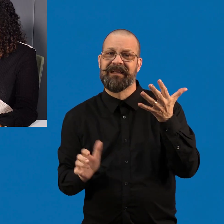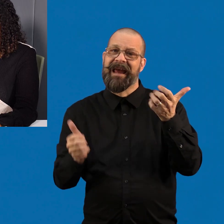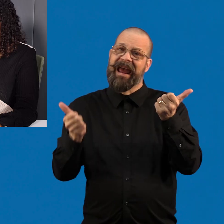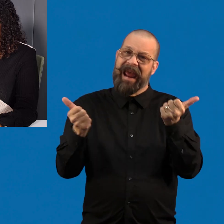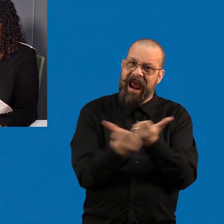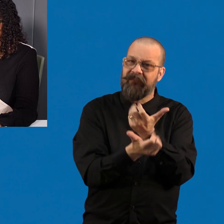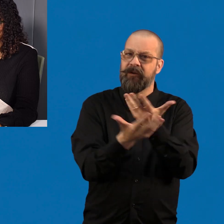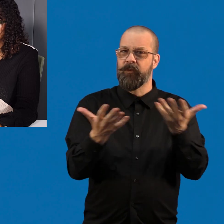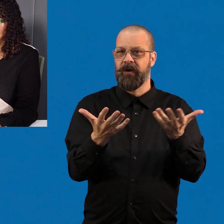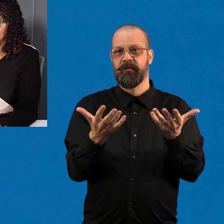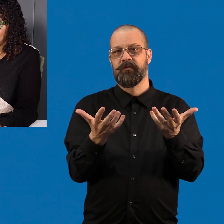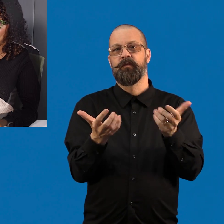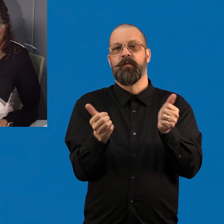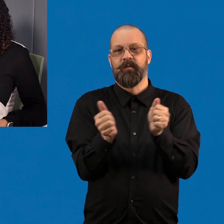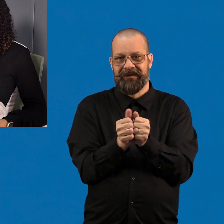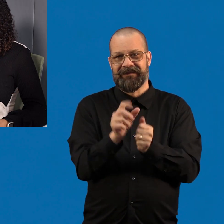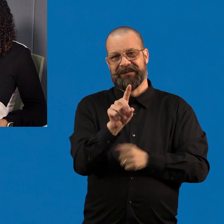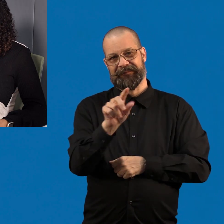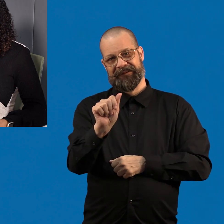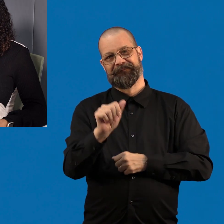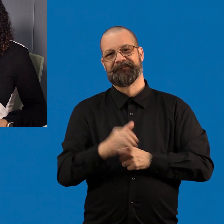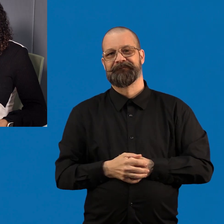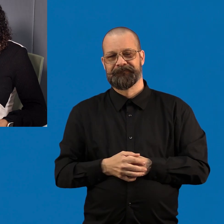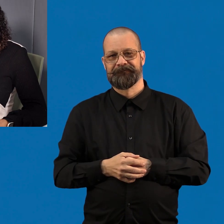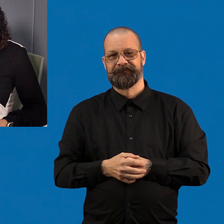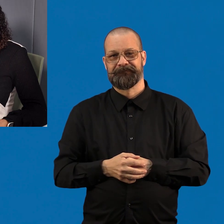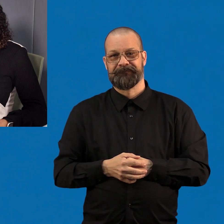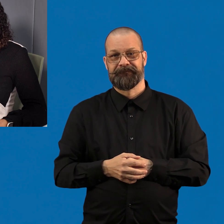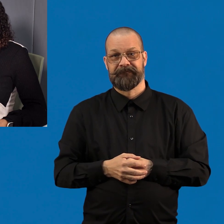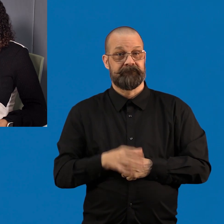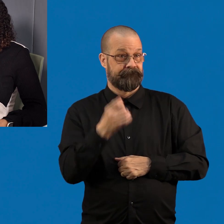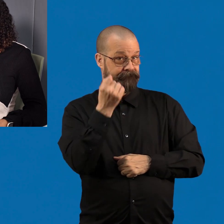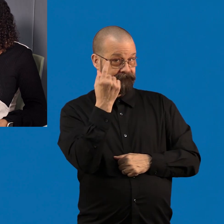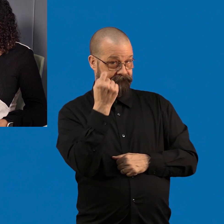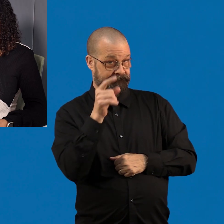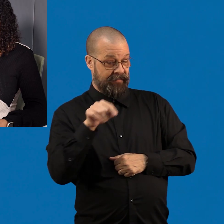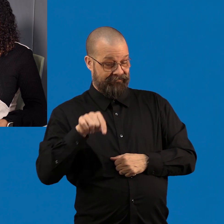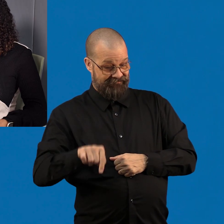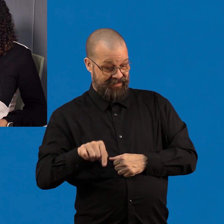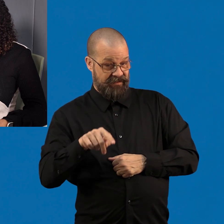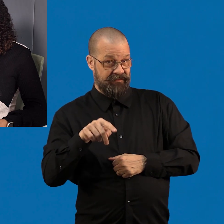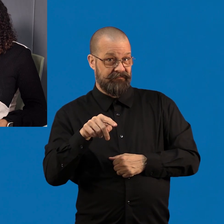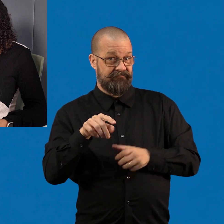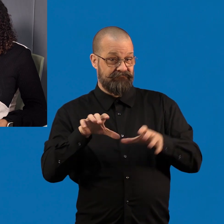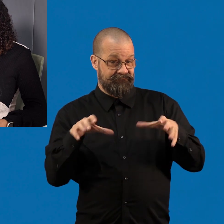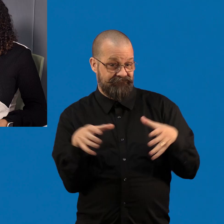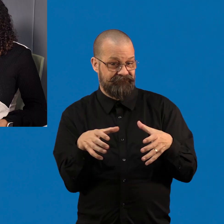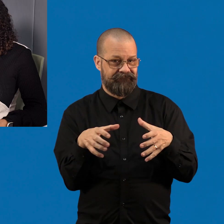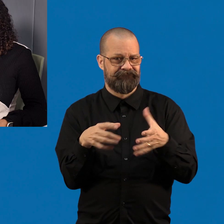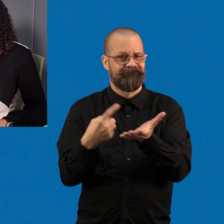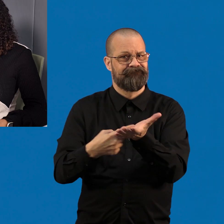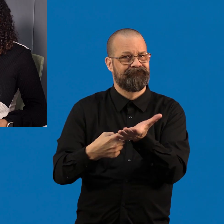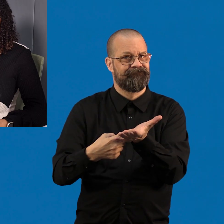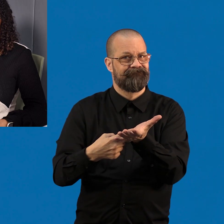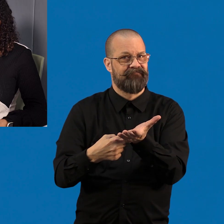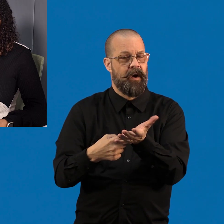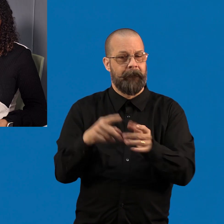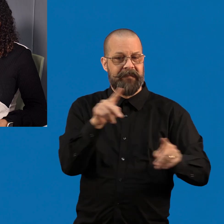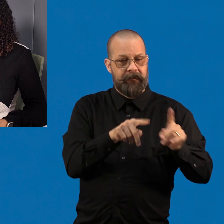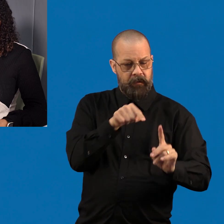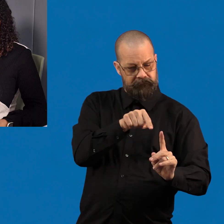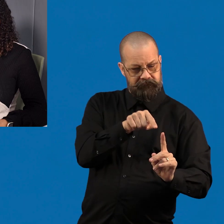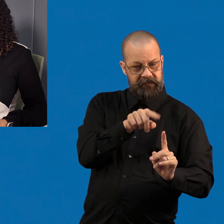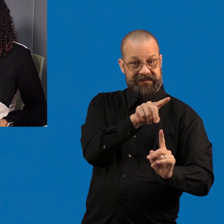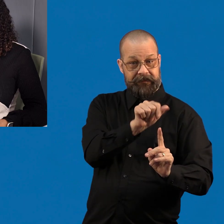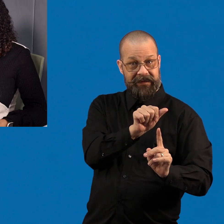disability. Yep. And to be very clear, this podcast is especially for people with disabilities who do